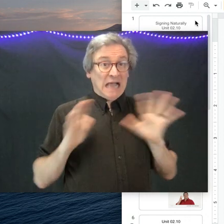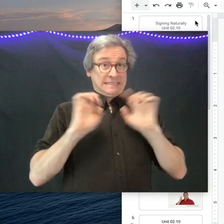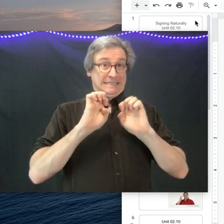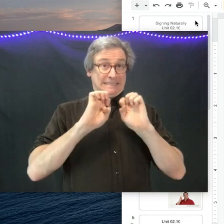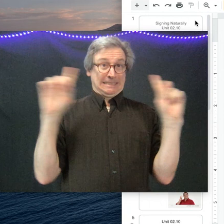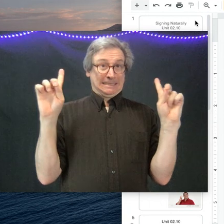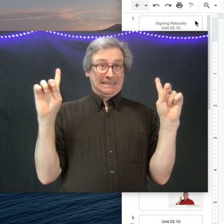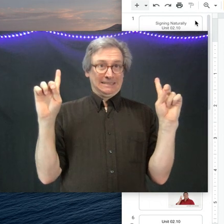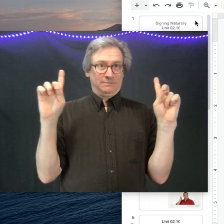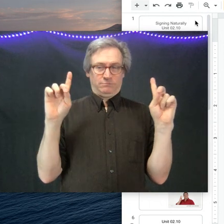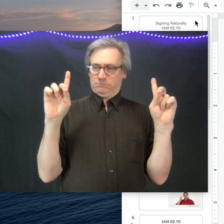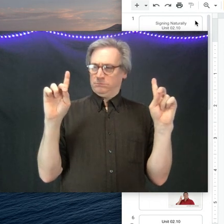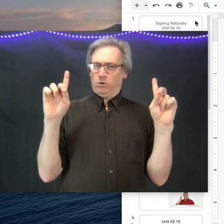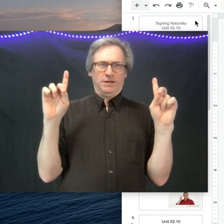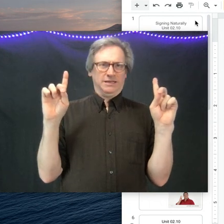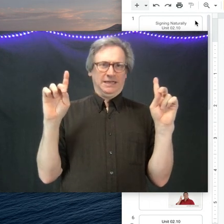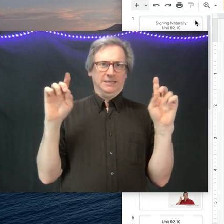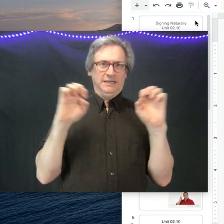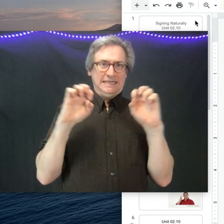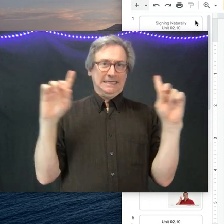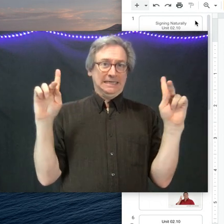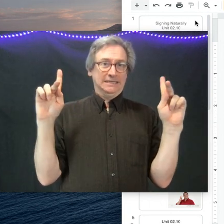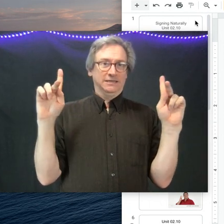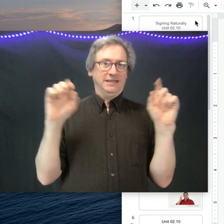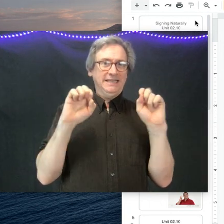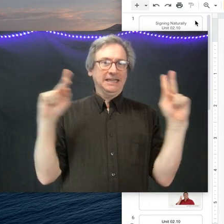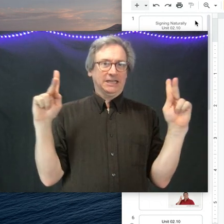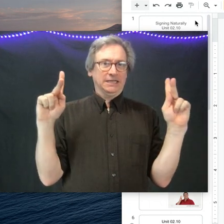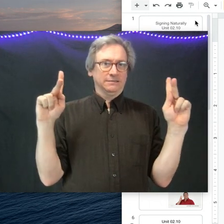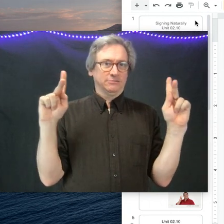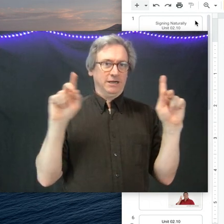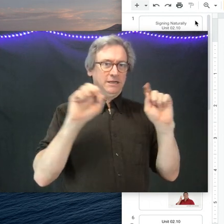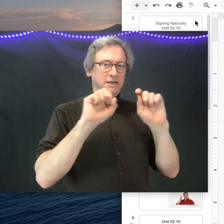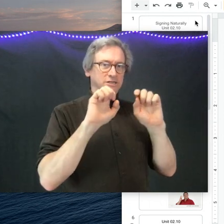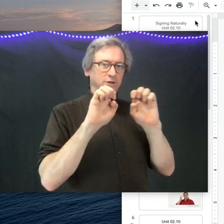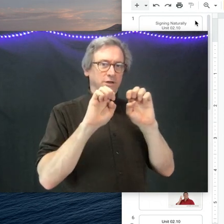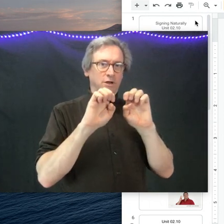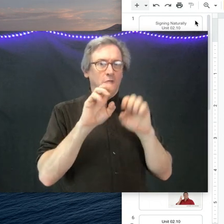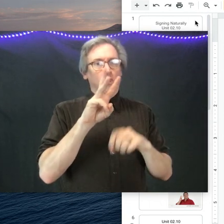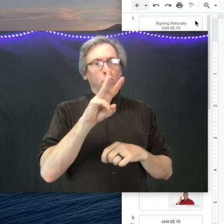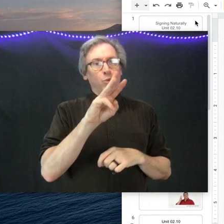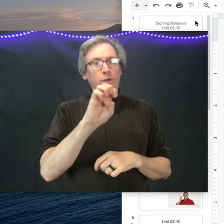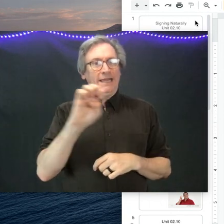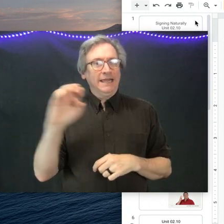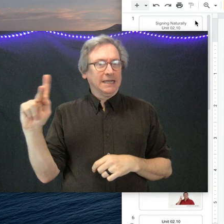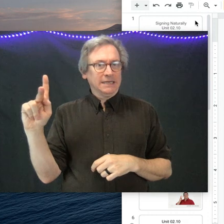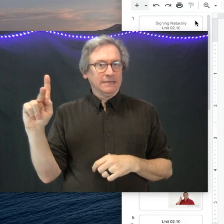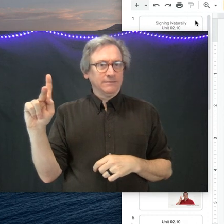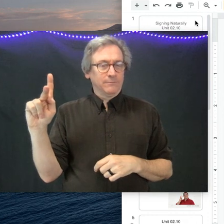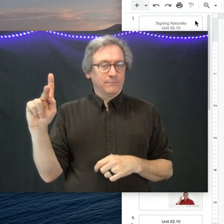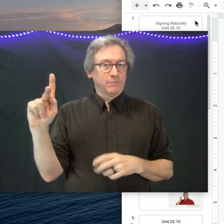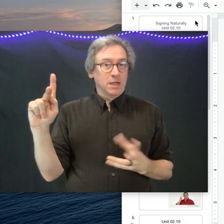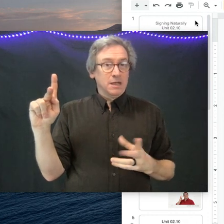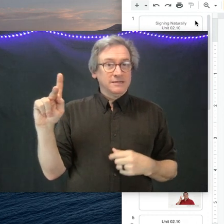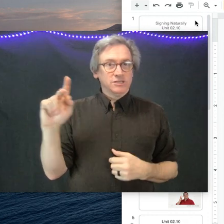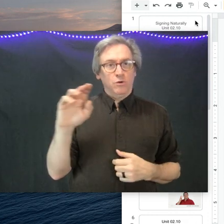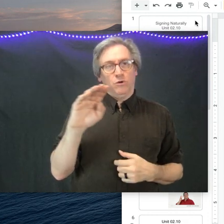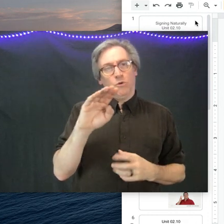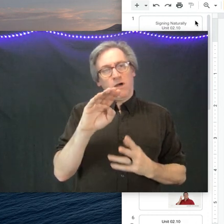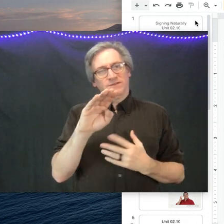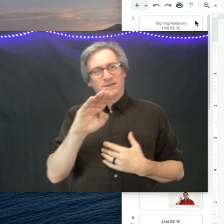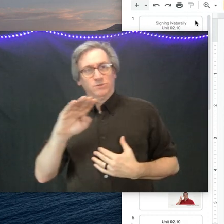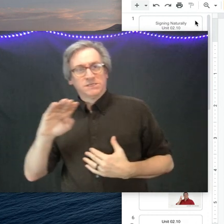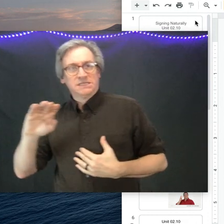say. Oh, like eed, eek, right? So you could, or weak.